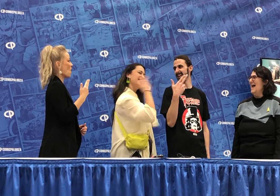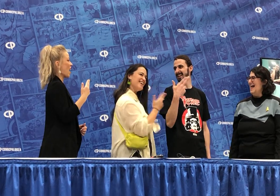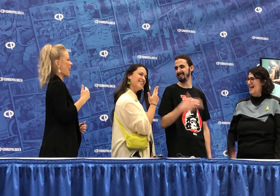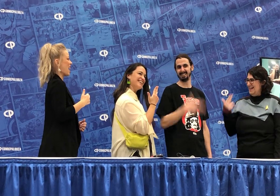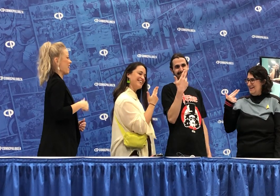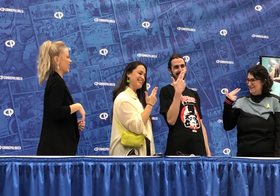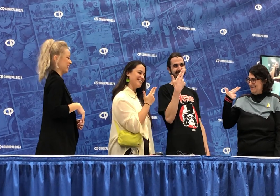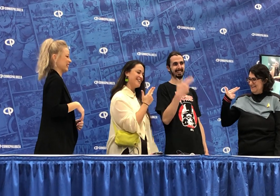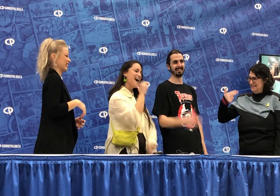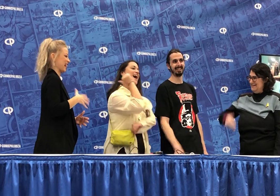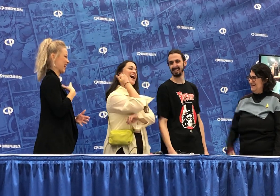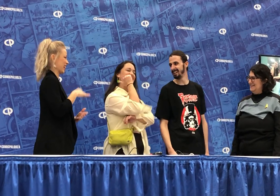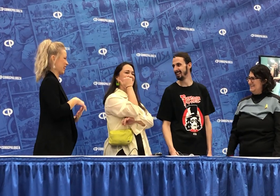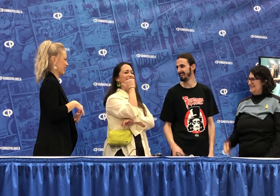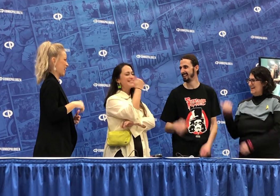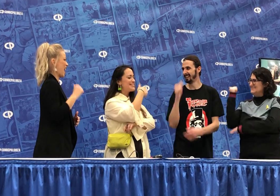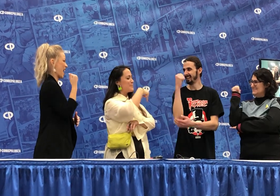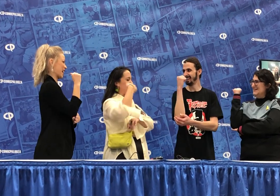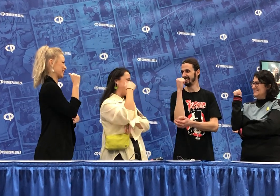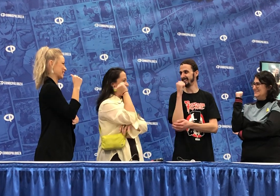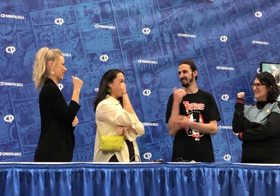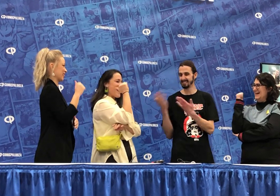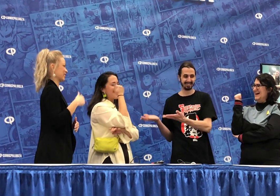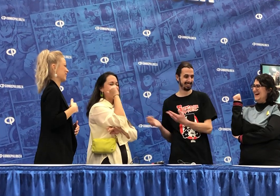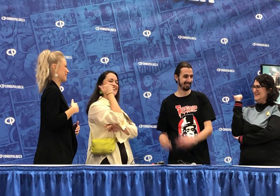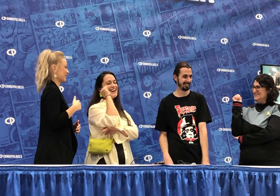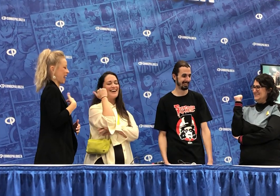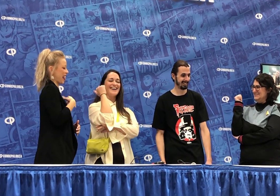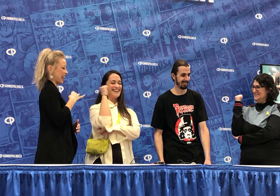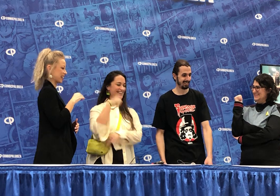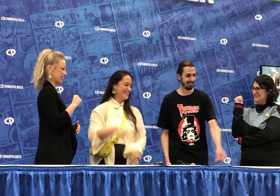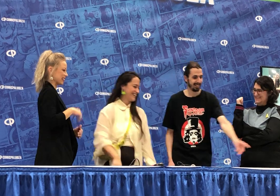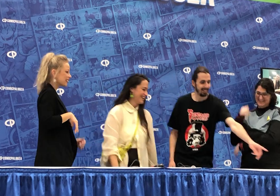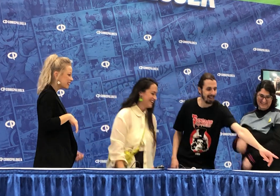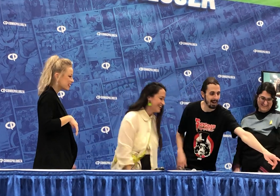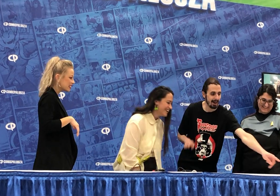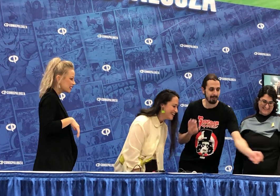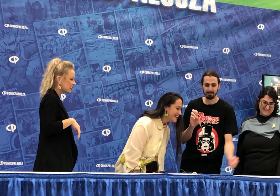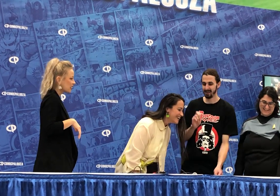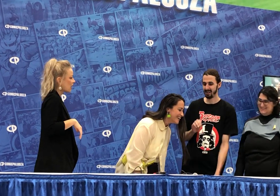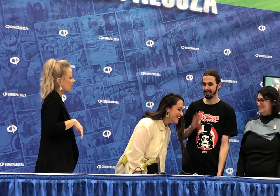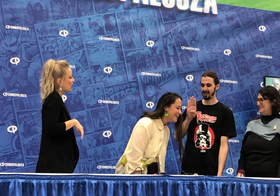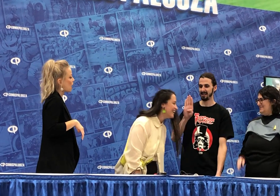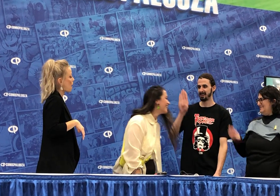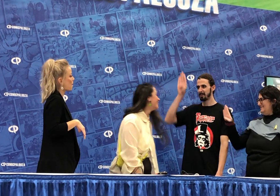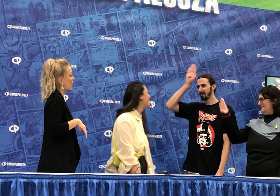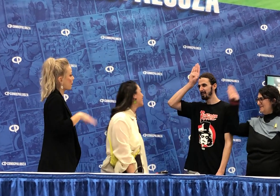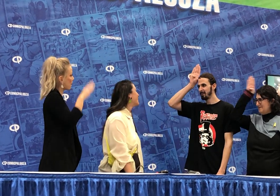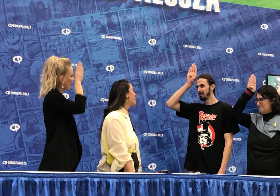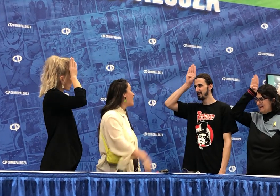Or this way, okay, more up maybe. Asta, you got it. And then Ben, Mayor Ben, up here.